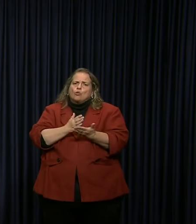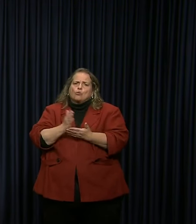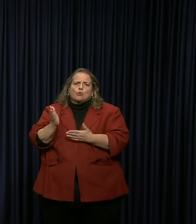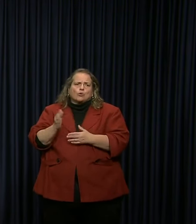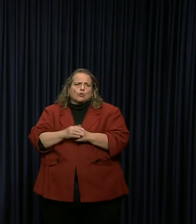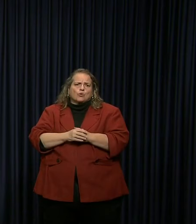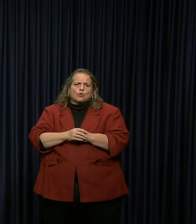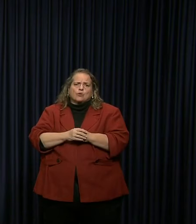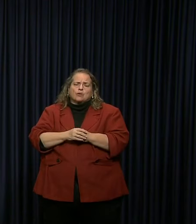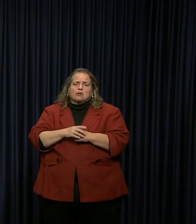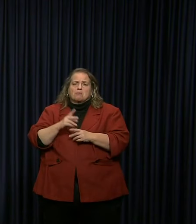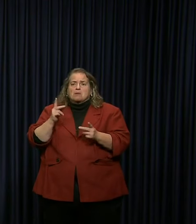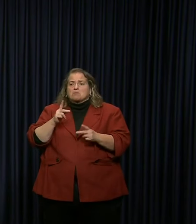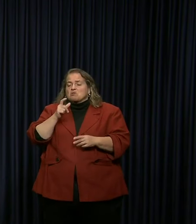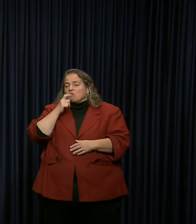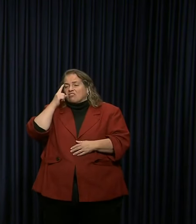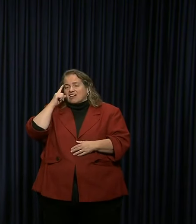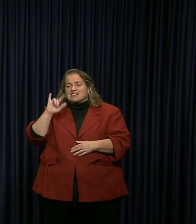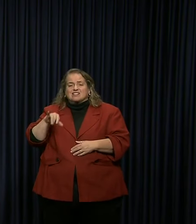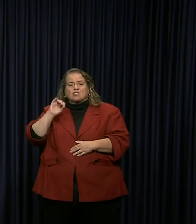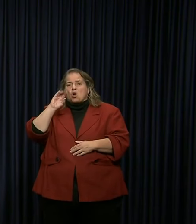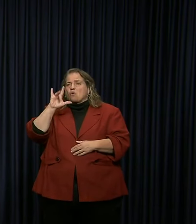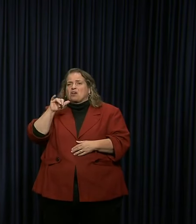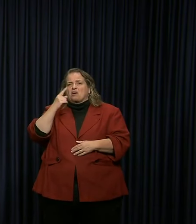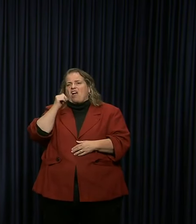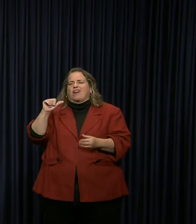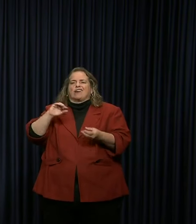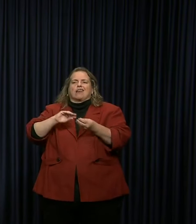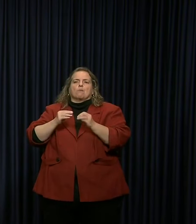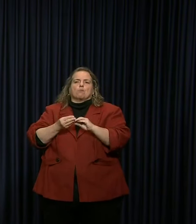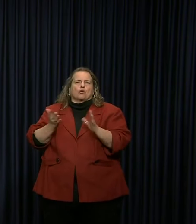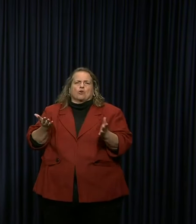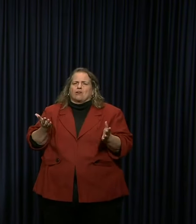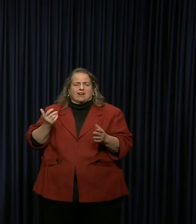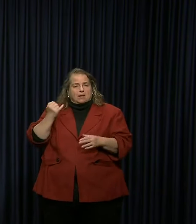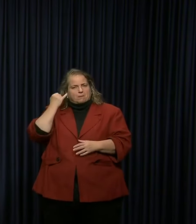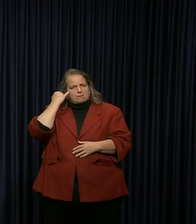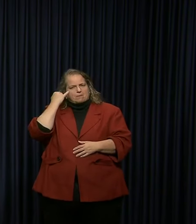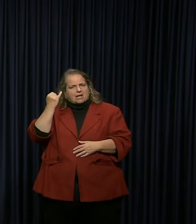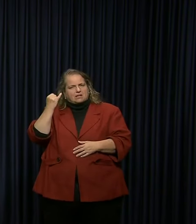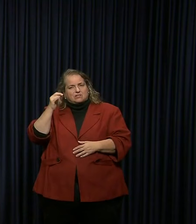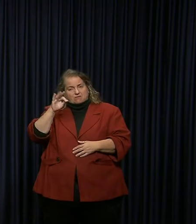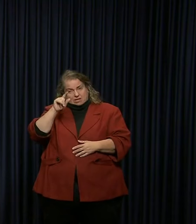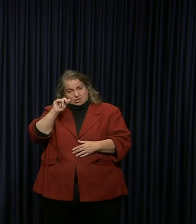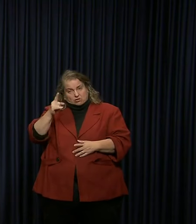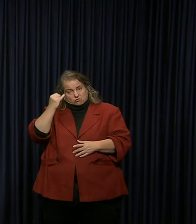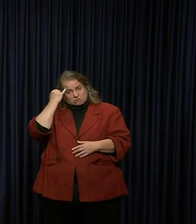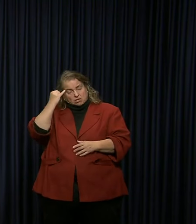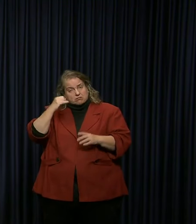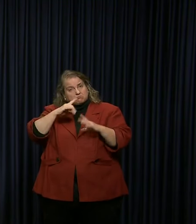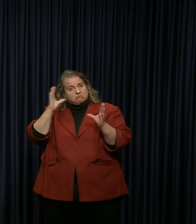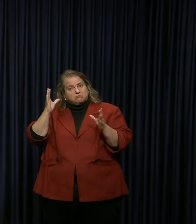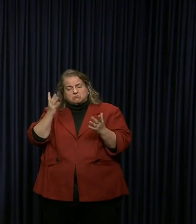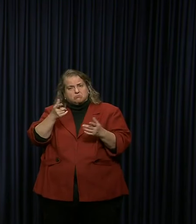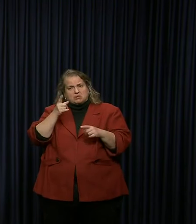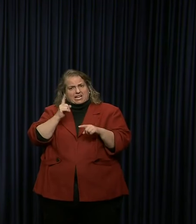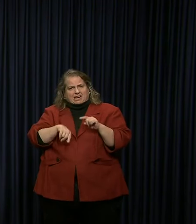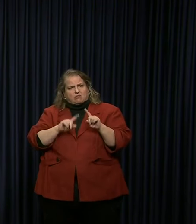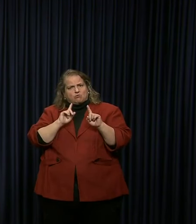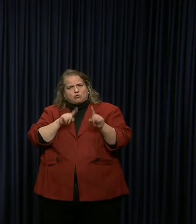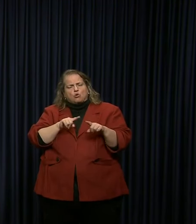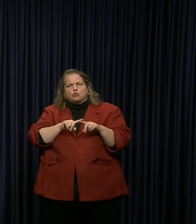just see and hear this as a number, imagine what it would be like to not even be able to attend a funeral of a